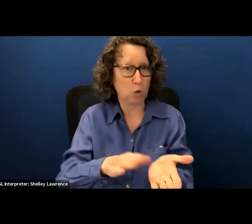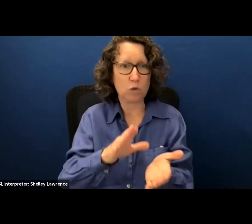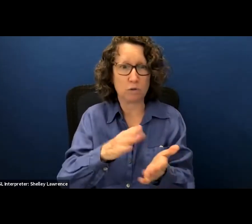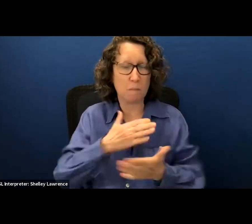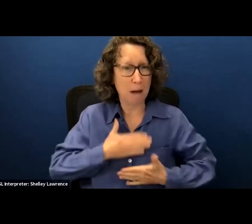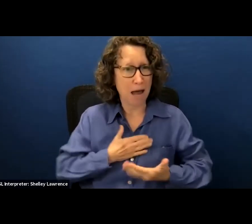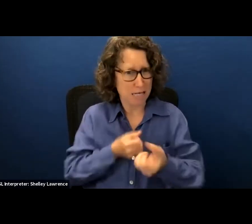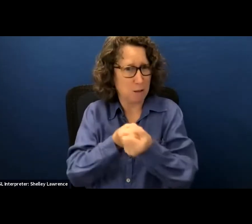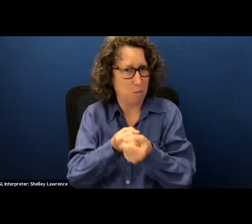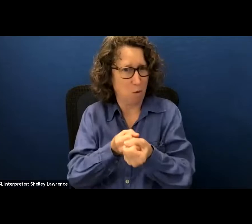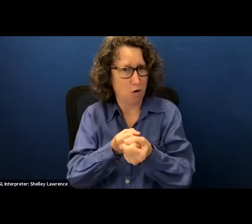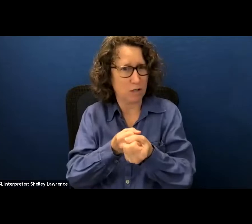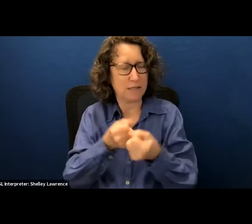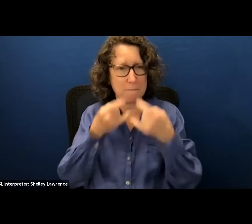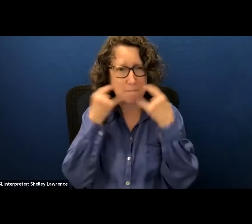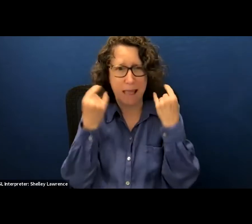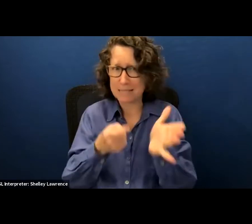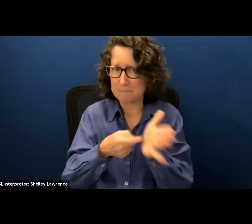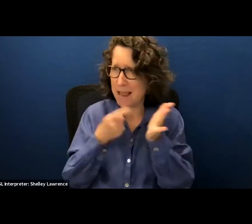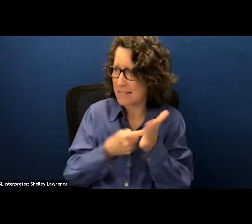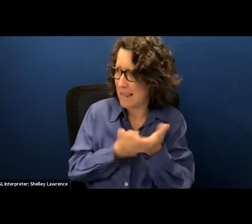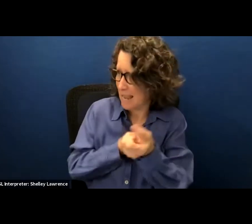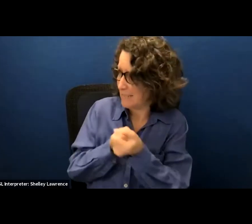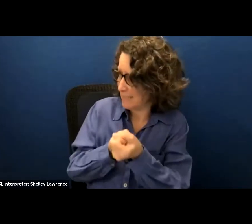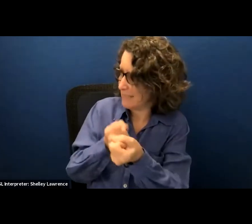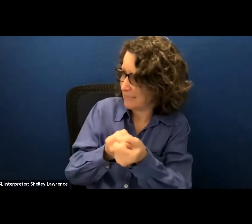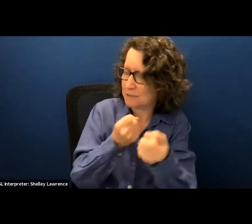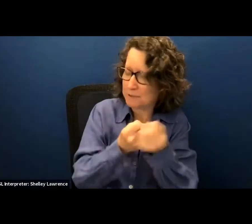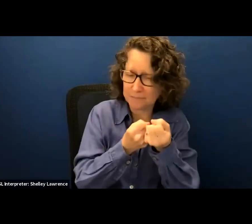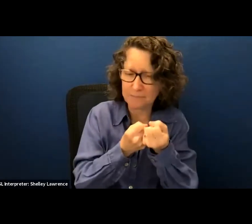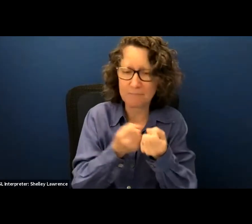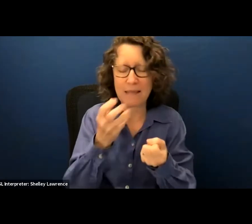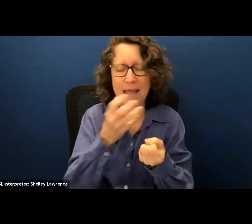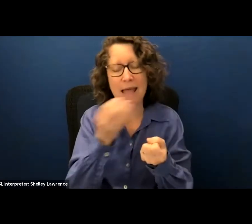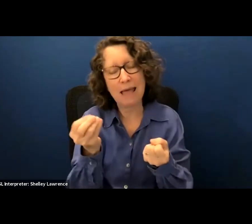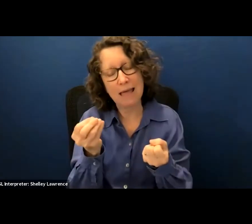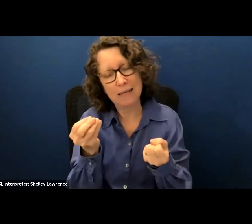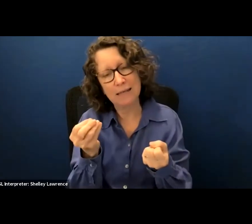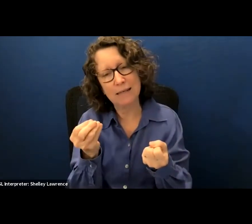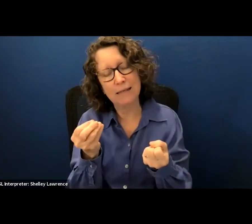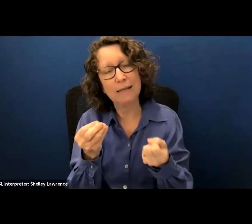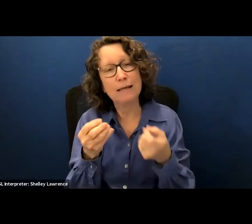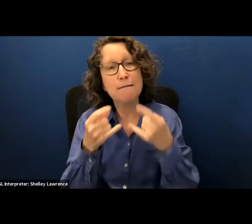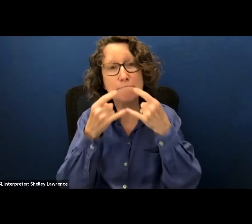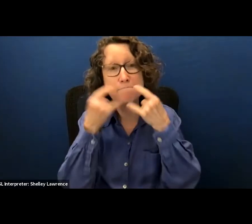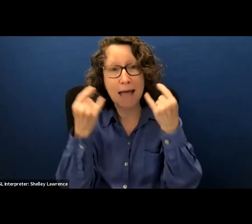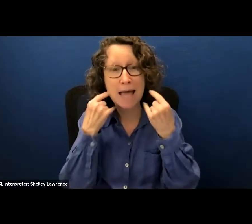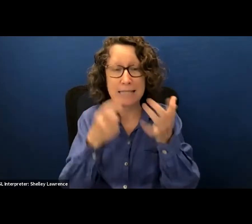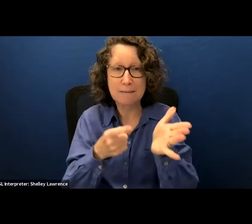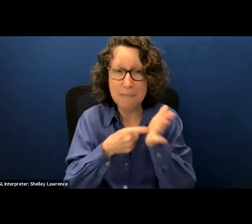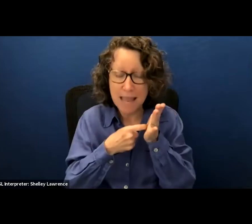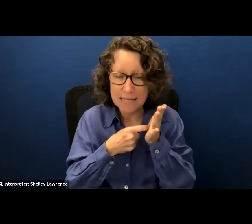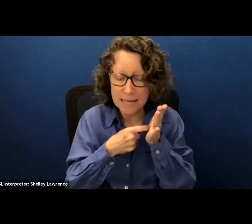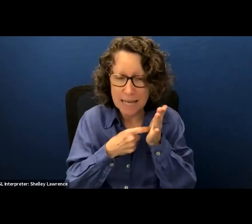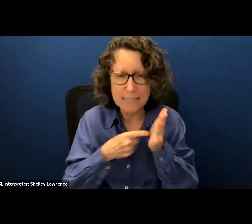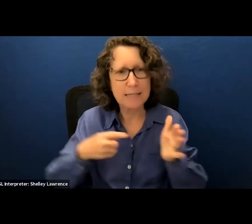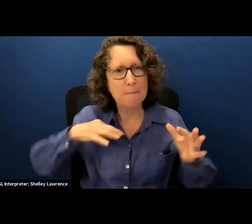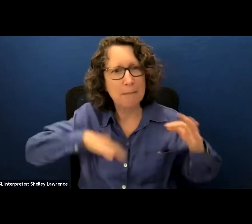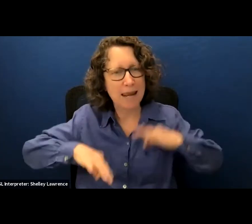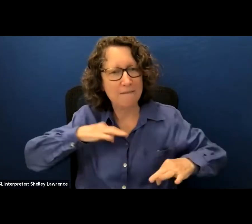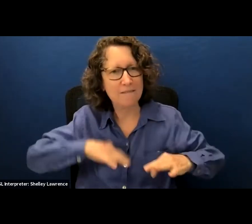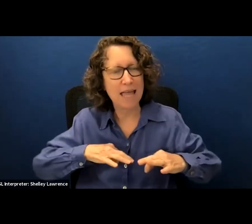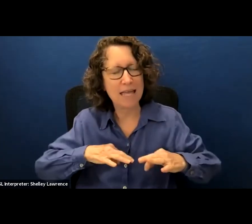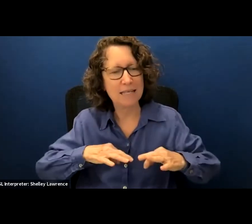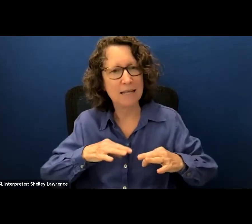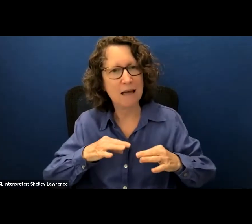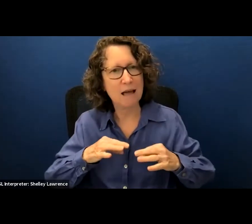support of mask mandates. And mask mandates allow us to reap the benefits of in-person